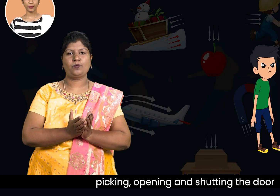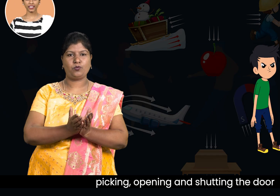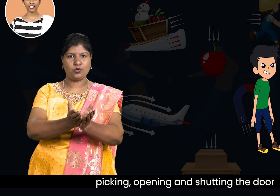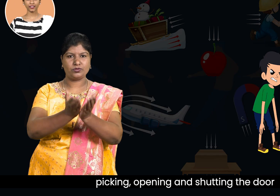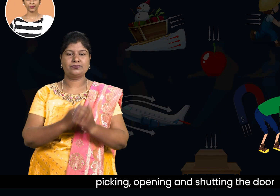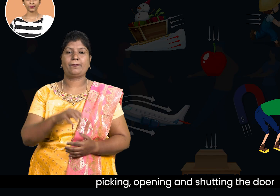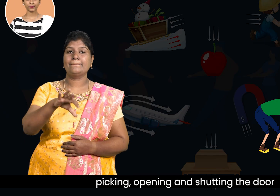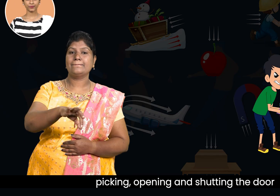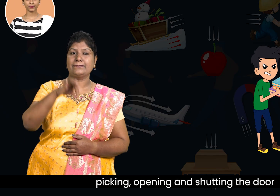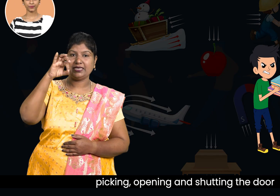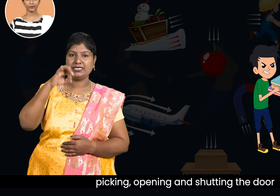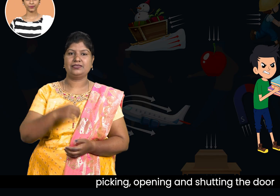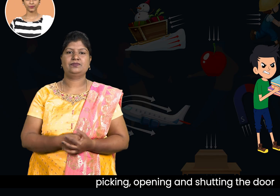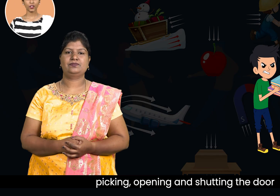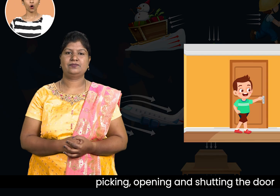picking,